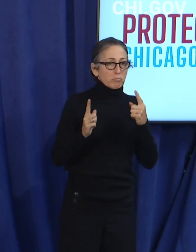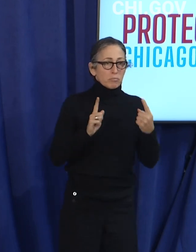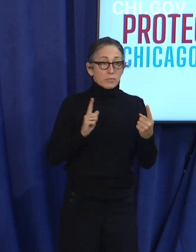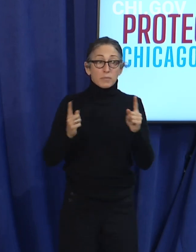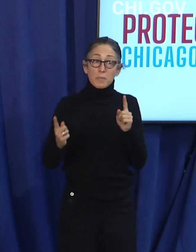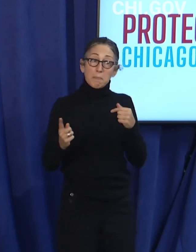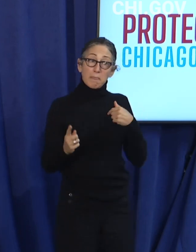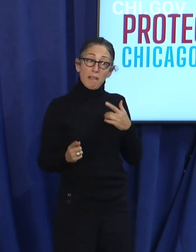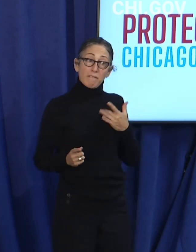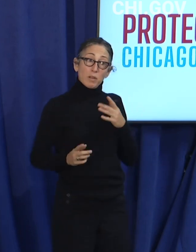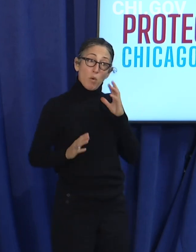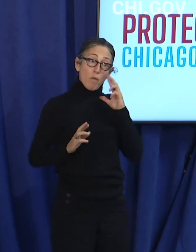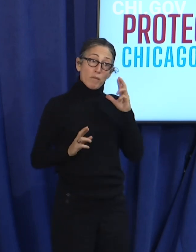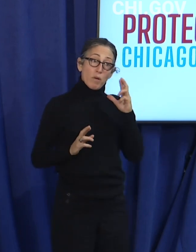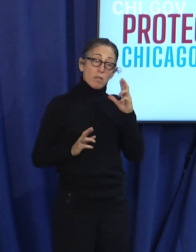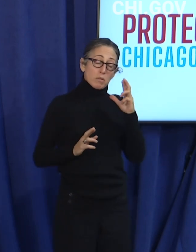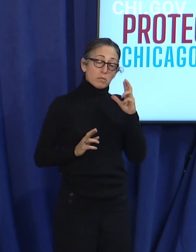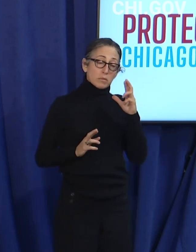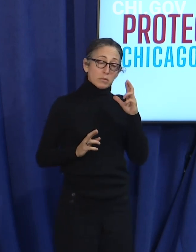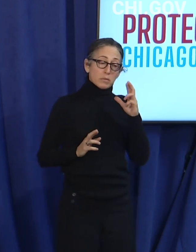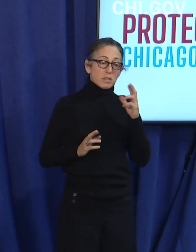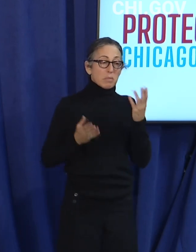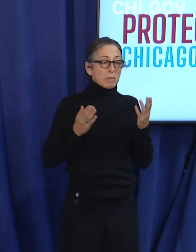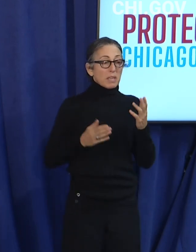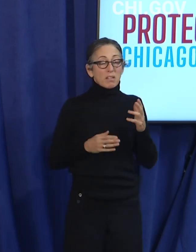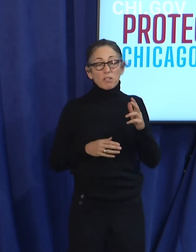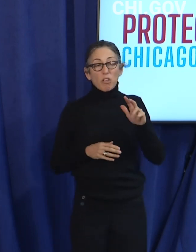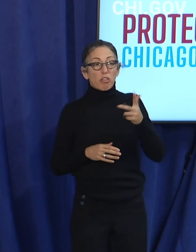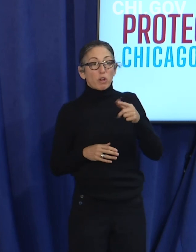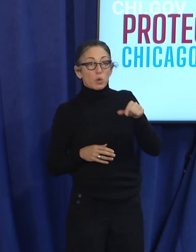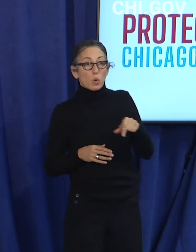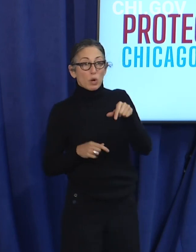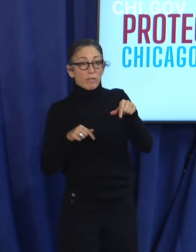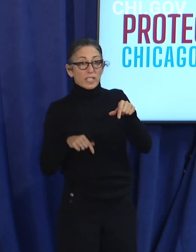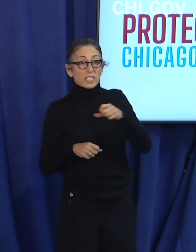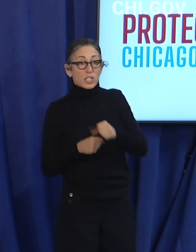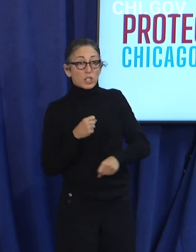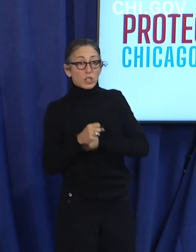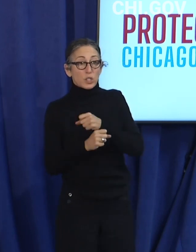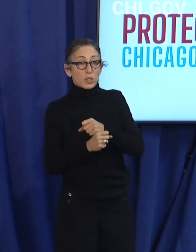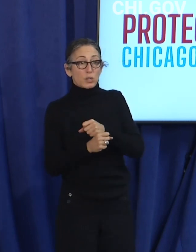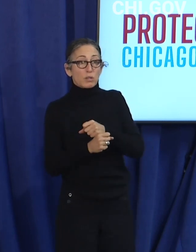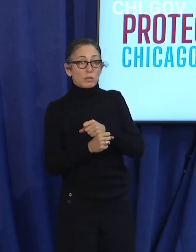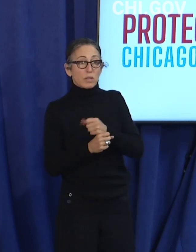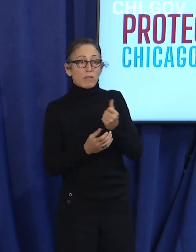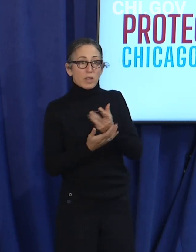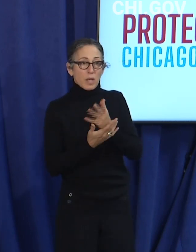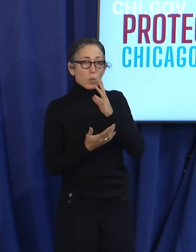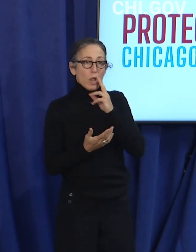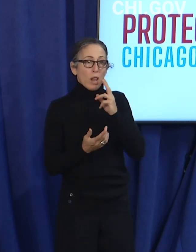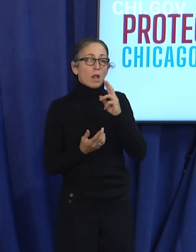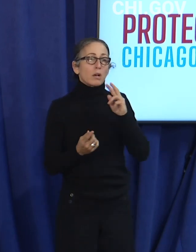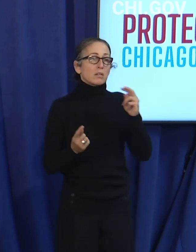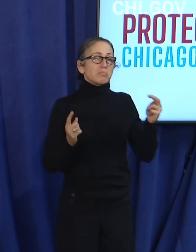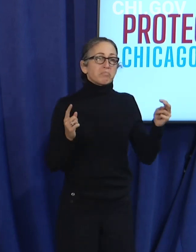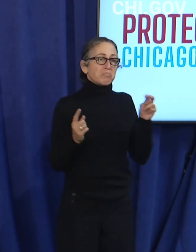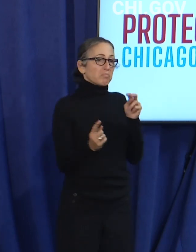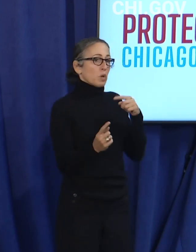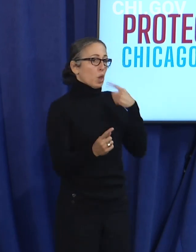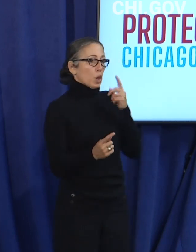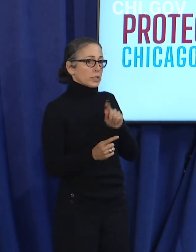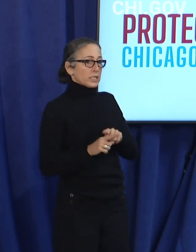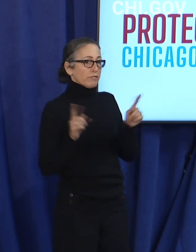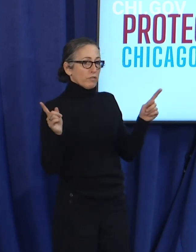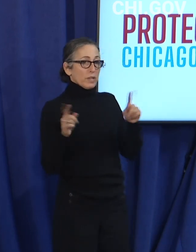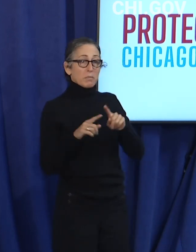very hopeful that by the time we're halfway or in the third quarter of this year, we'll be in a really different place. But it's dependent on all of those